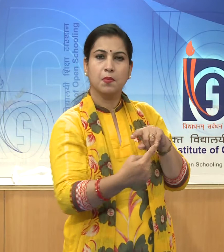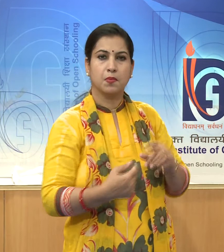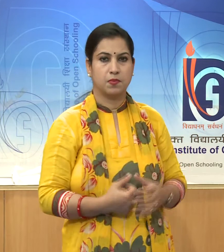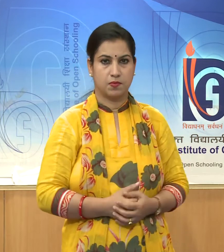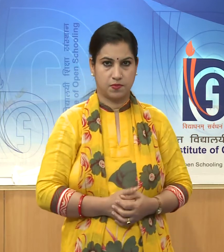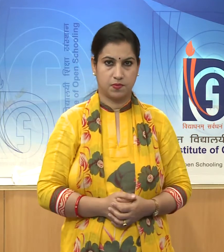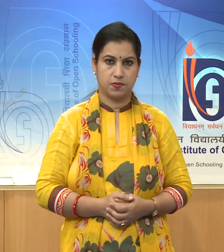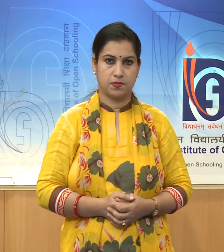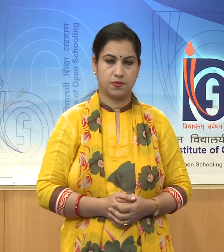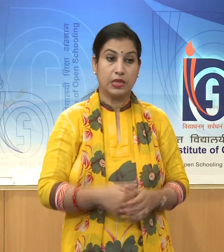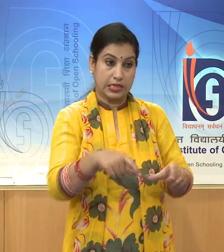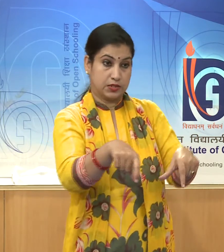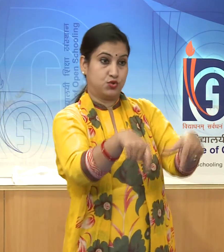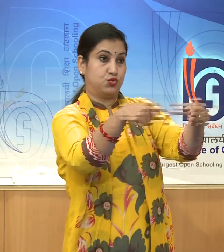cypress tree.